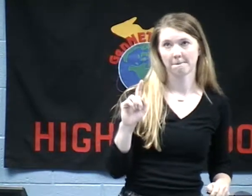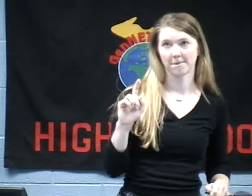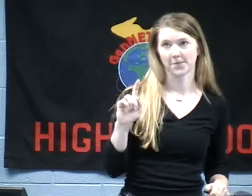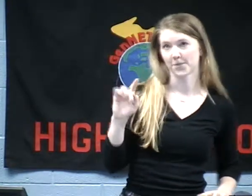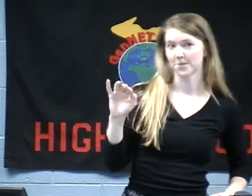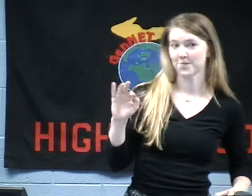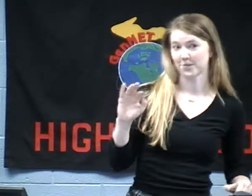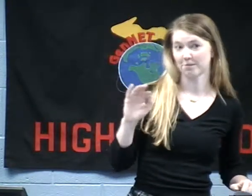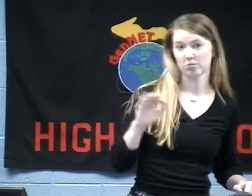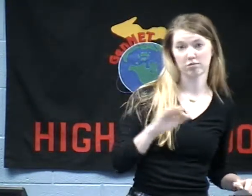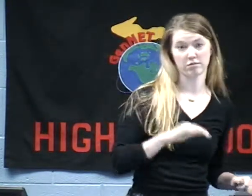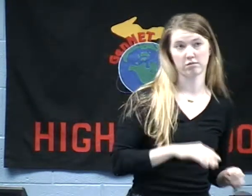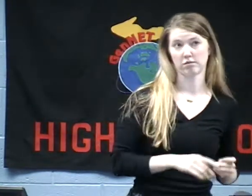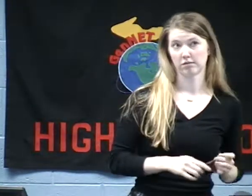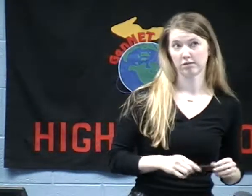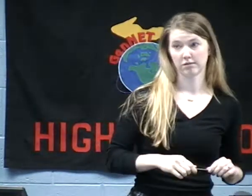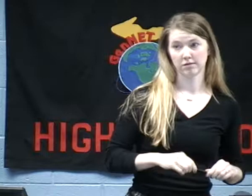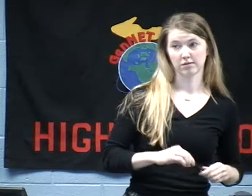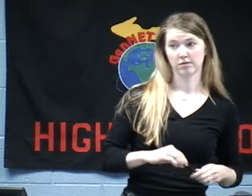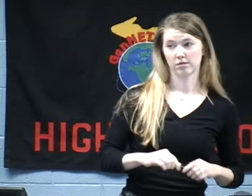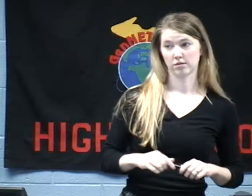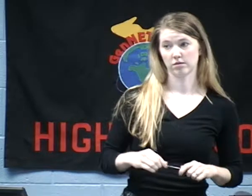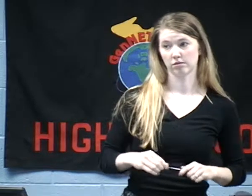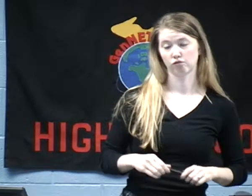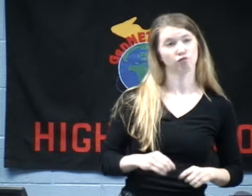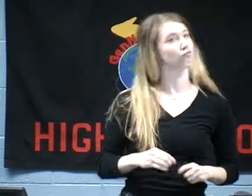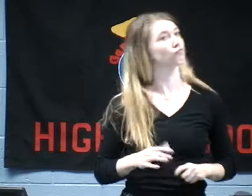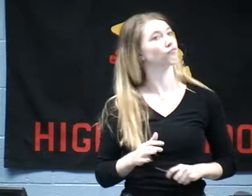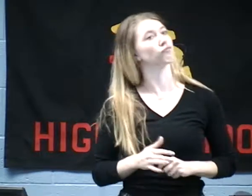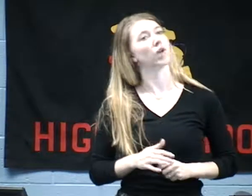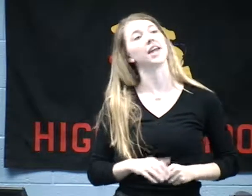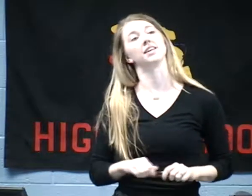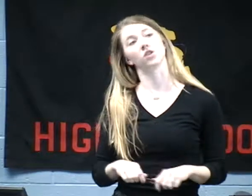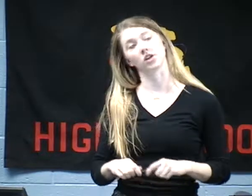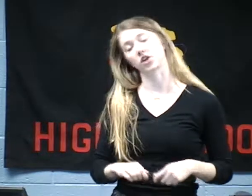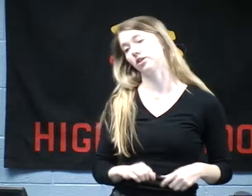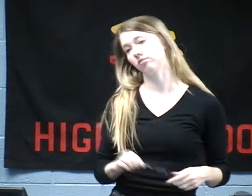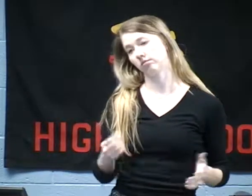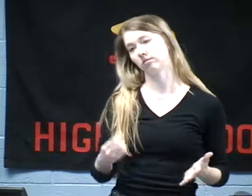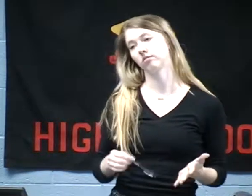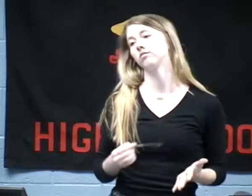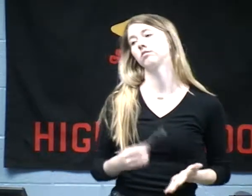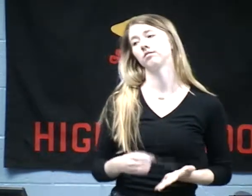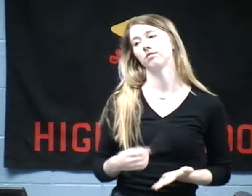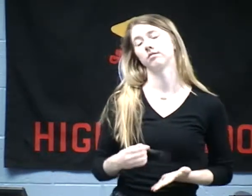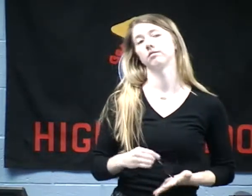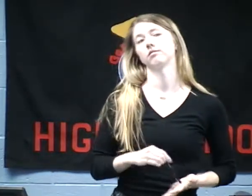Because it's really long. It is long to